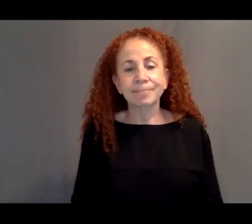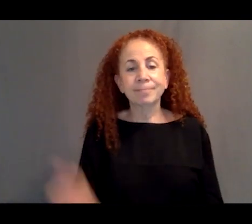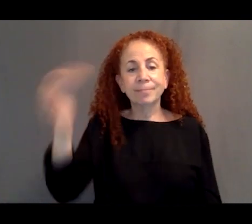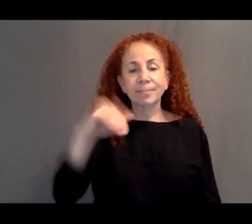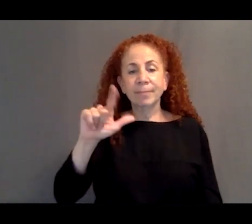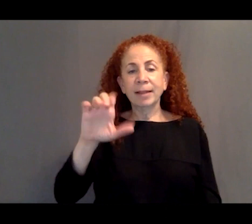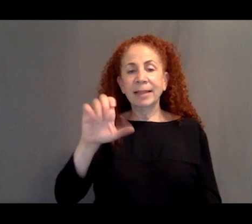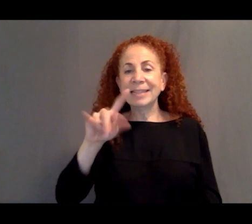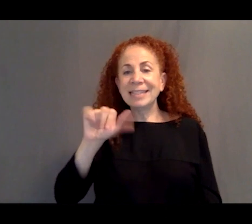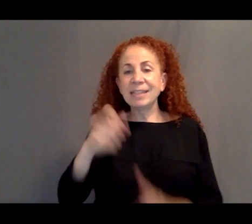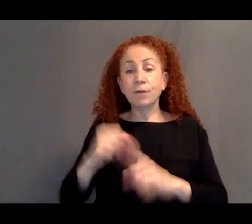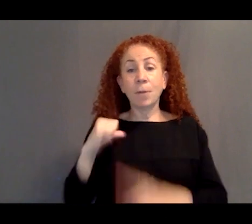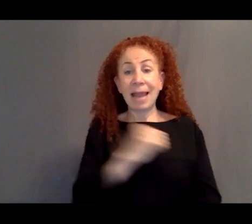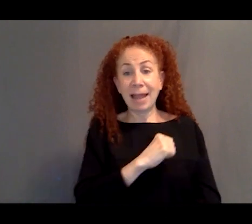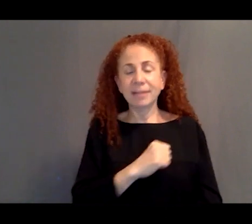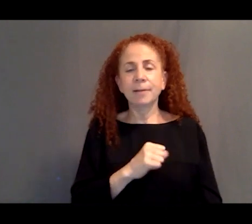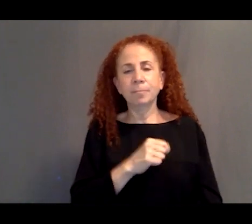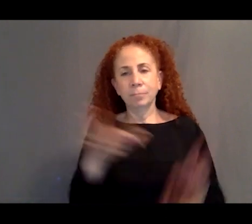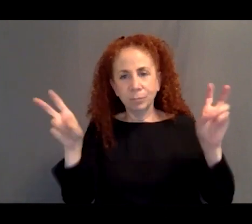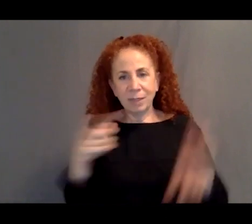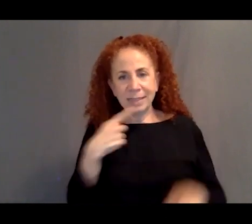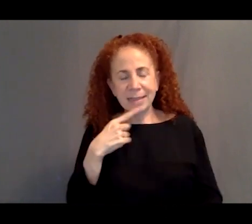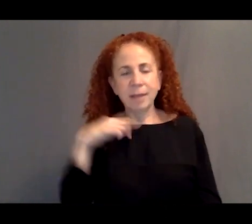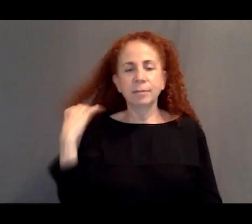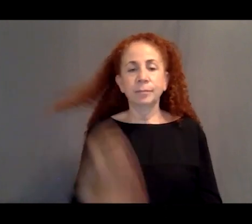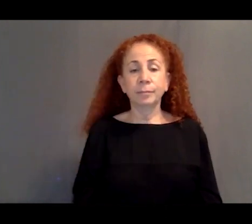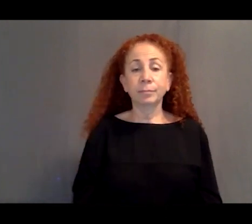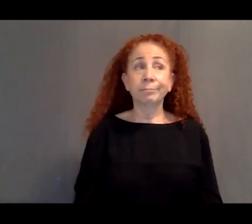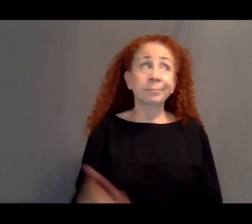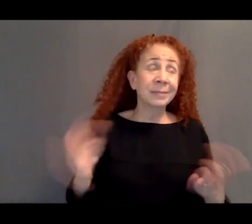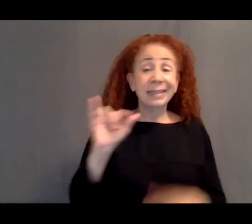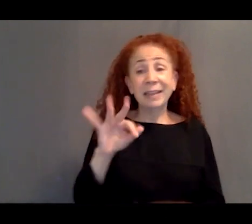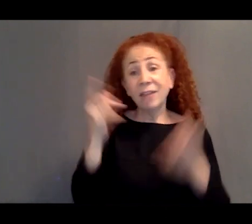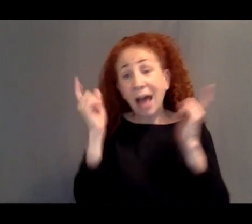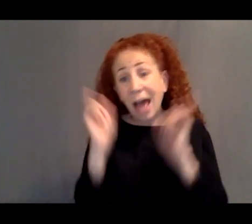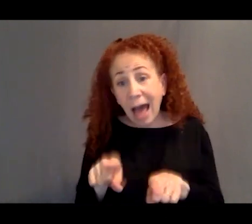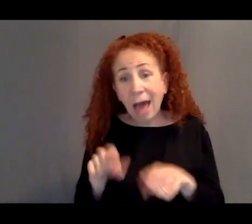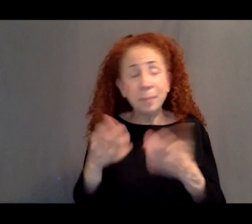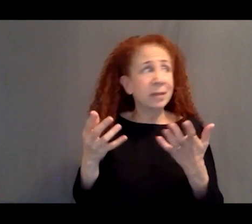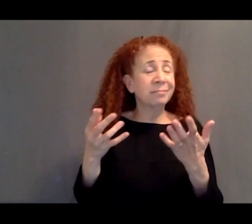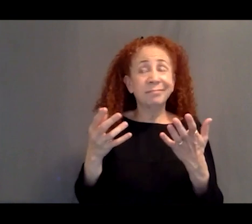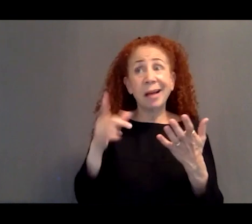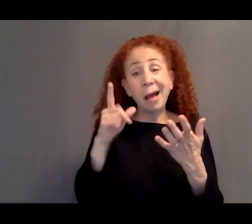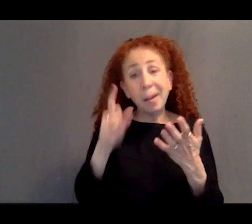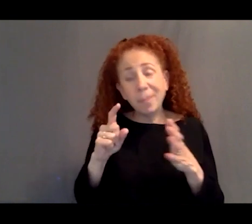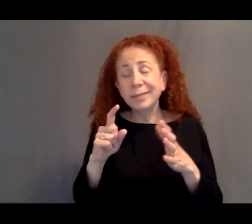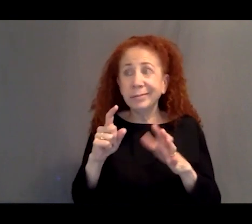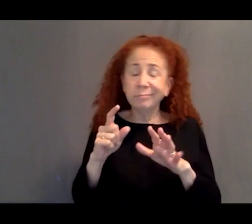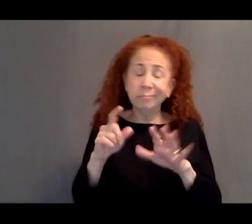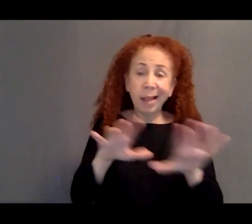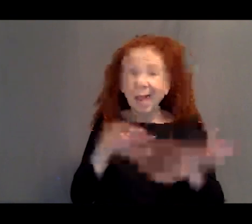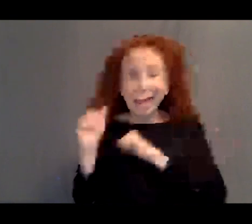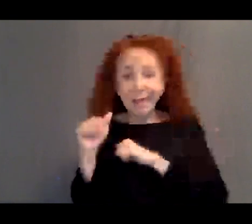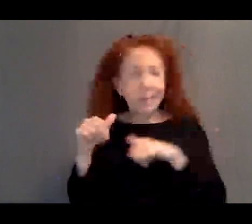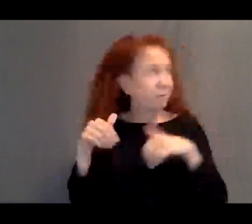Leticia from Atlanta then tells us if it does come to that, if it does come to her having to leave the country, what am I